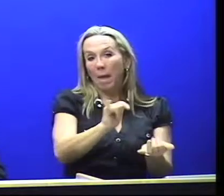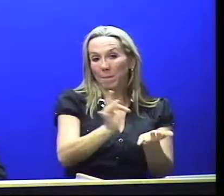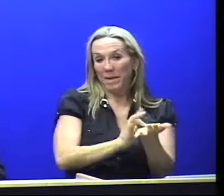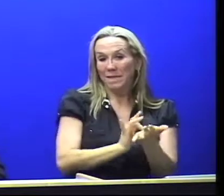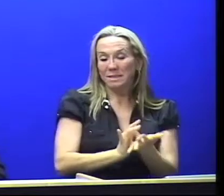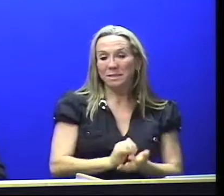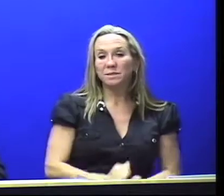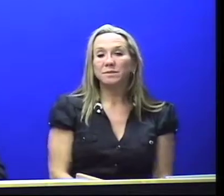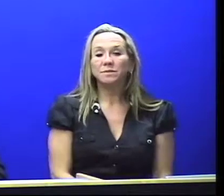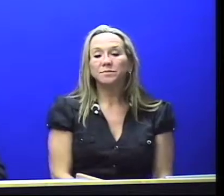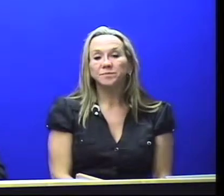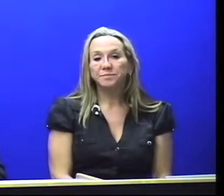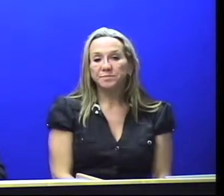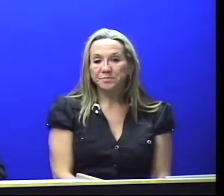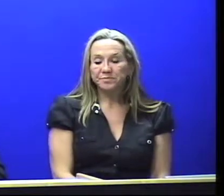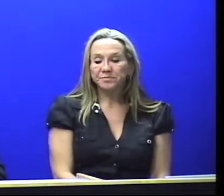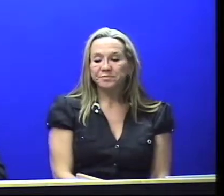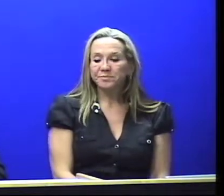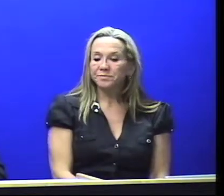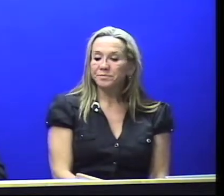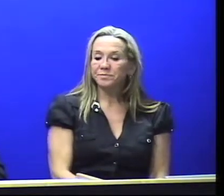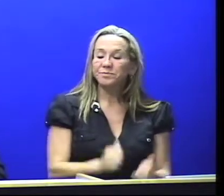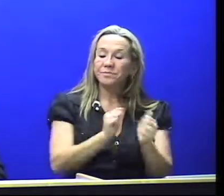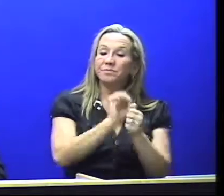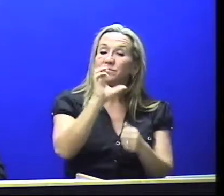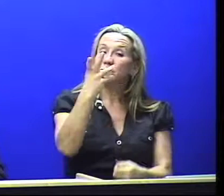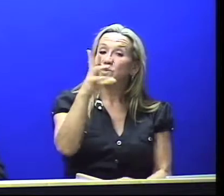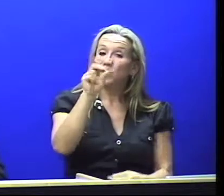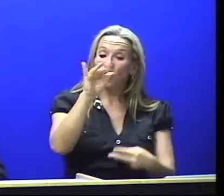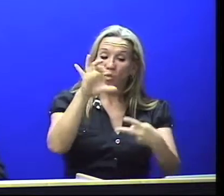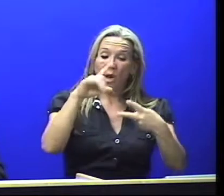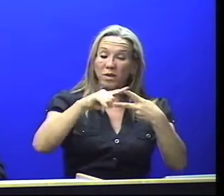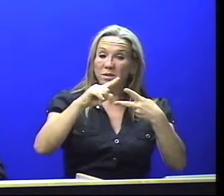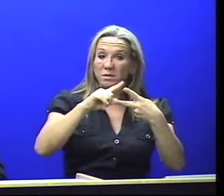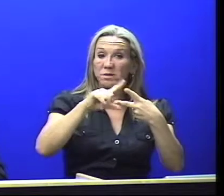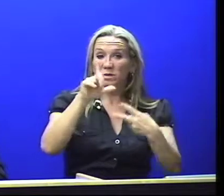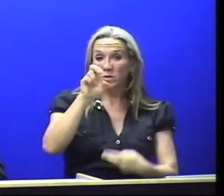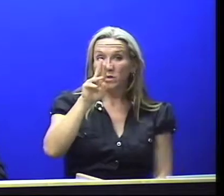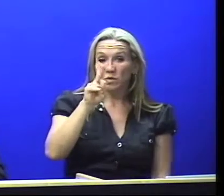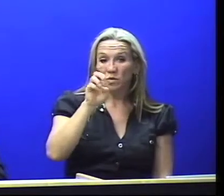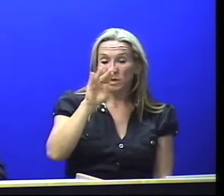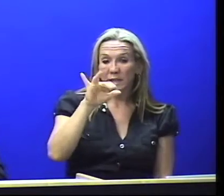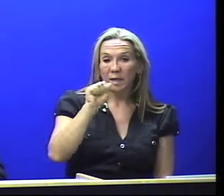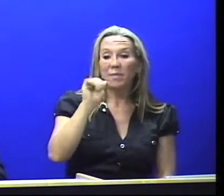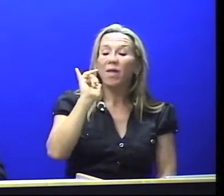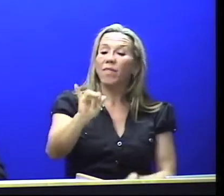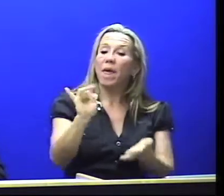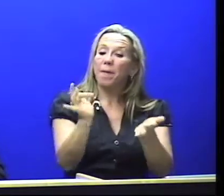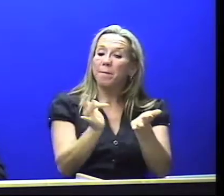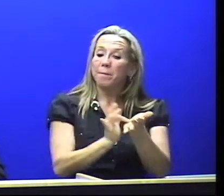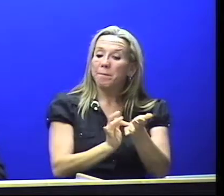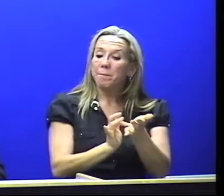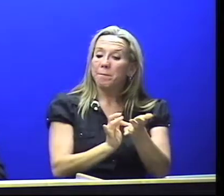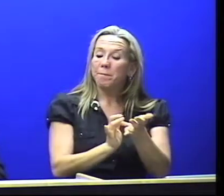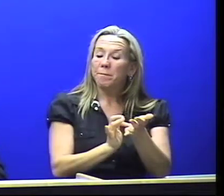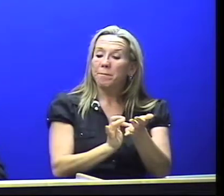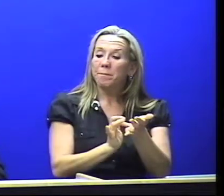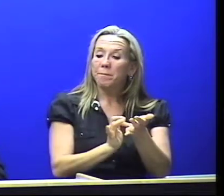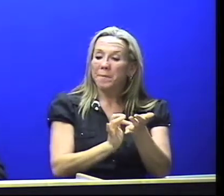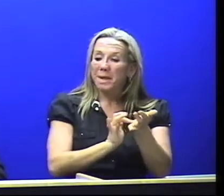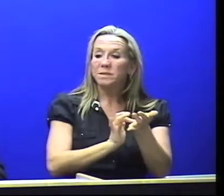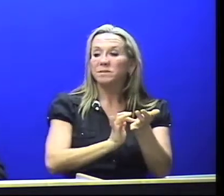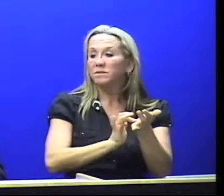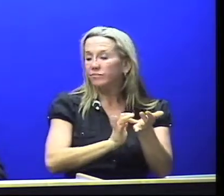medicines. So with chronic leukemia, the medicines are